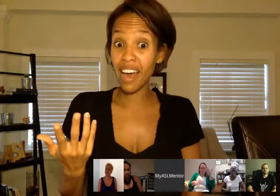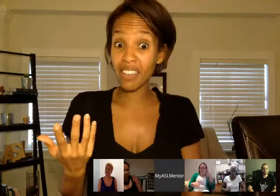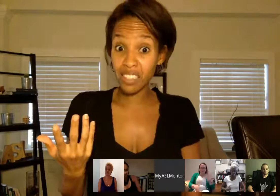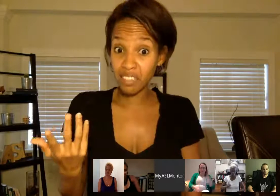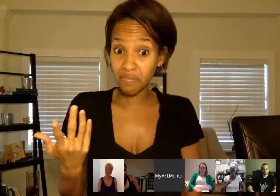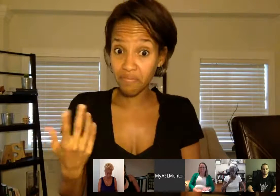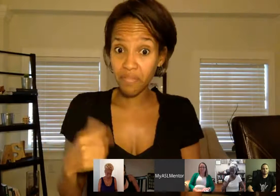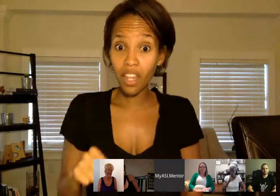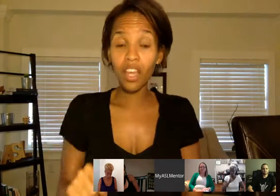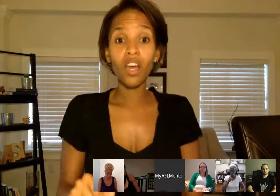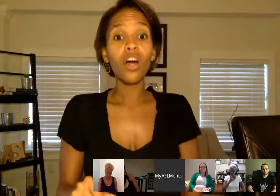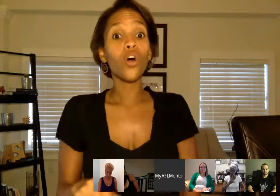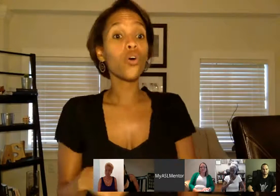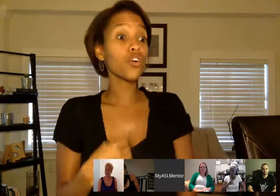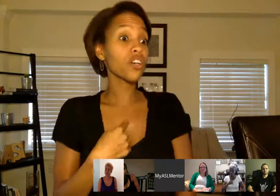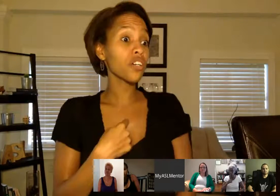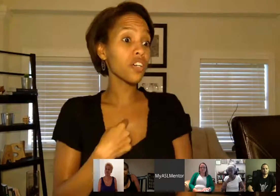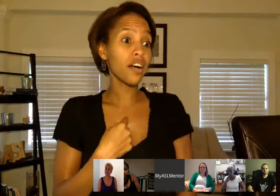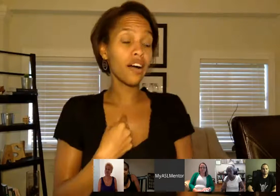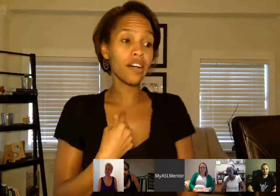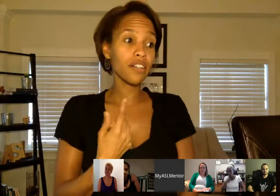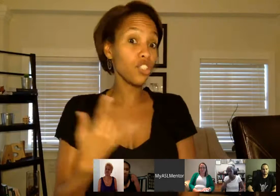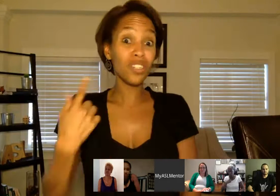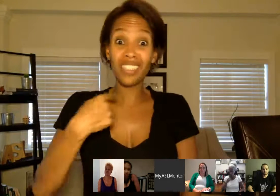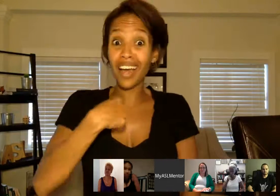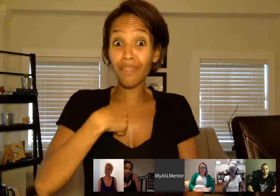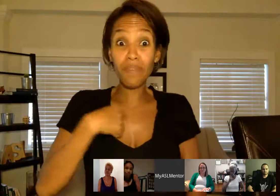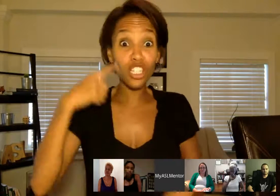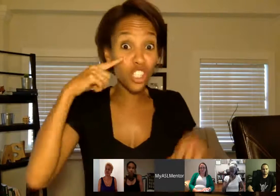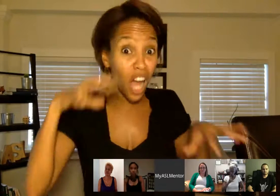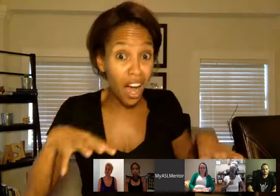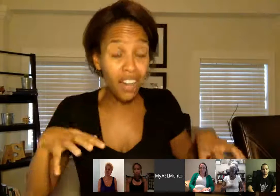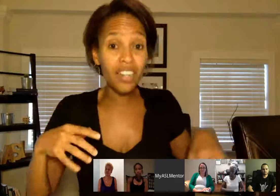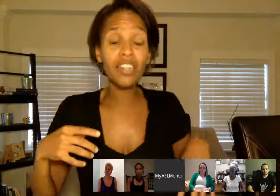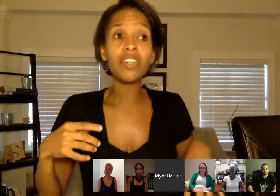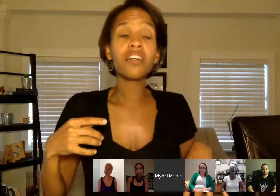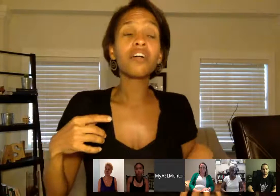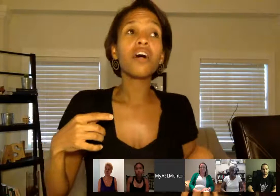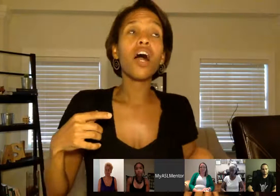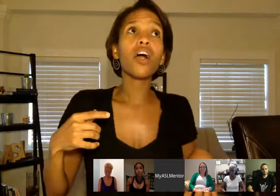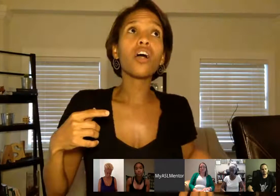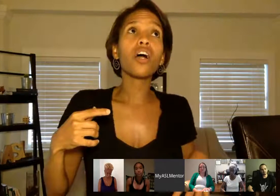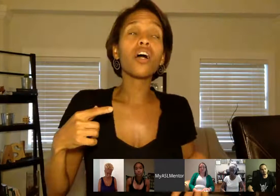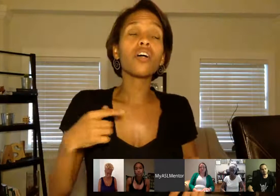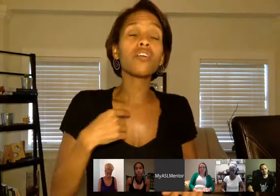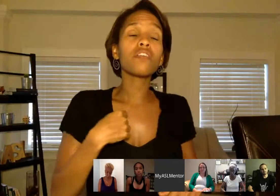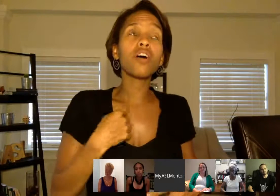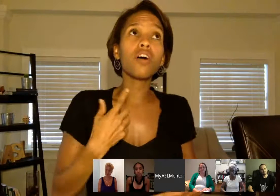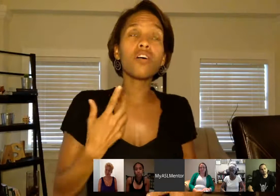maybe that. Or you could sign me shock.